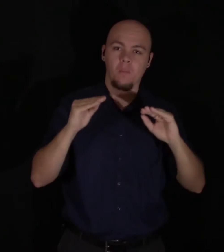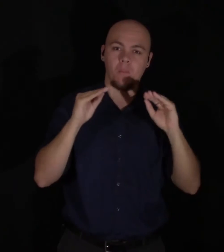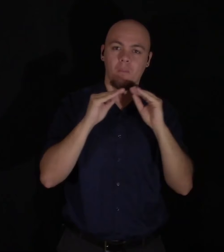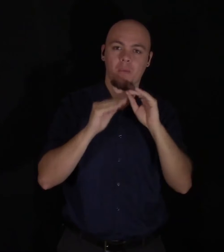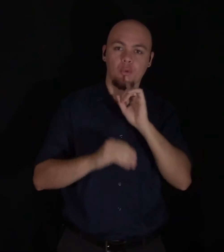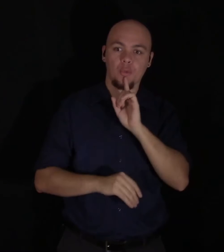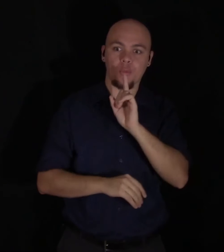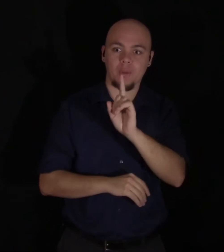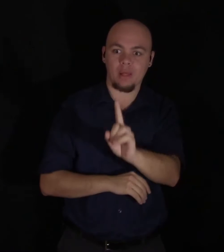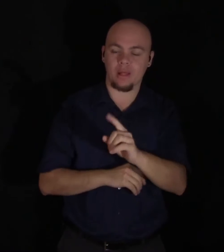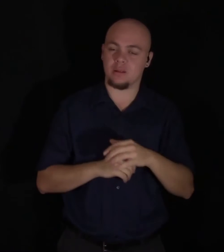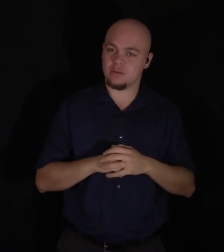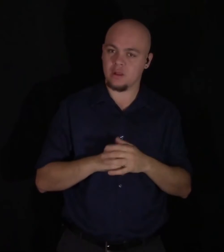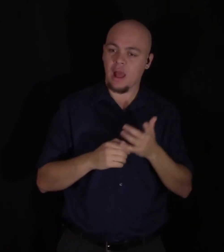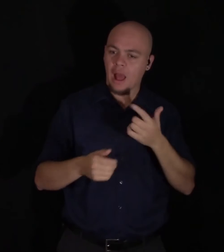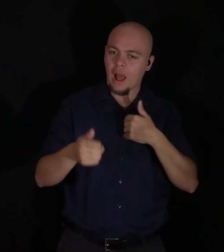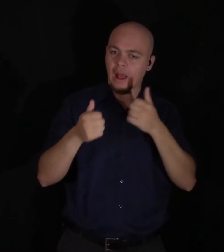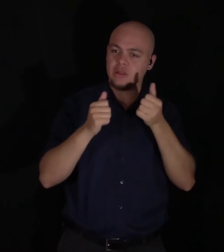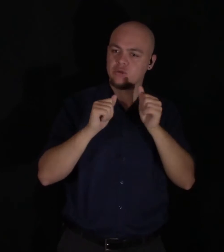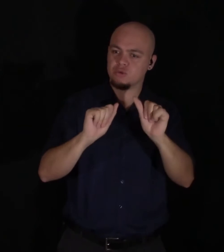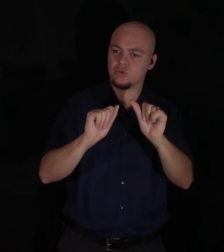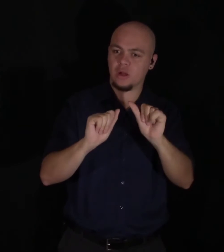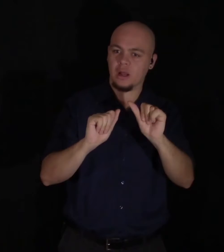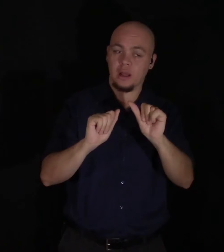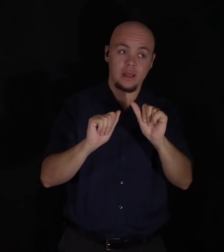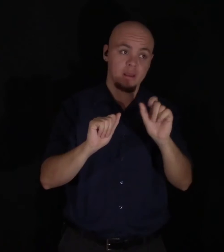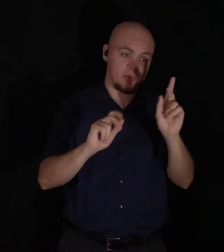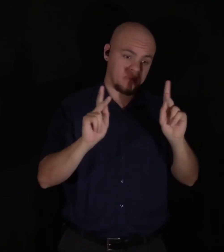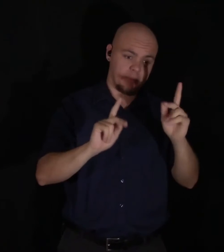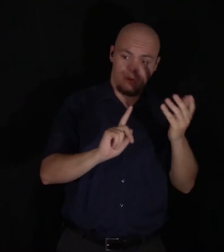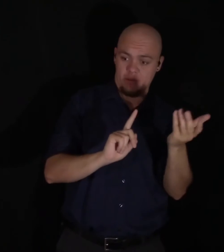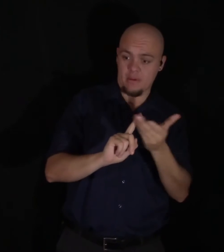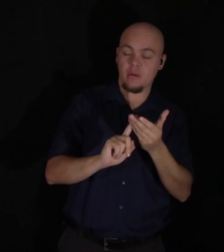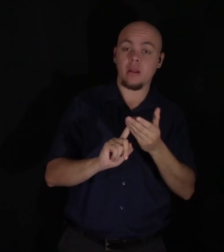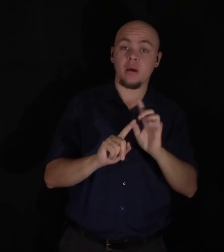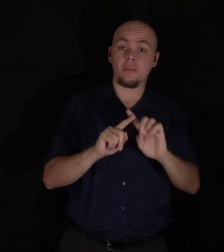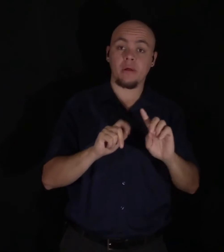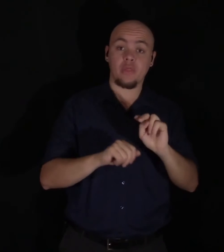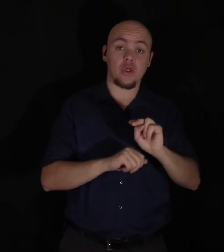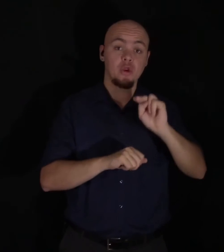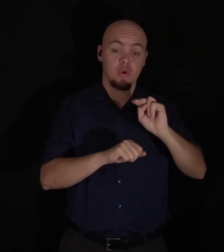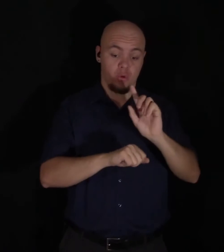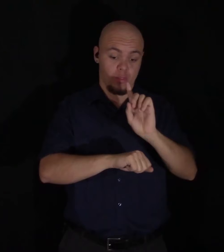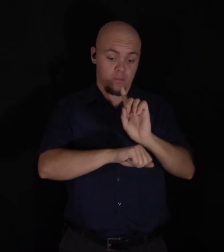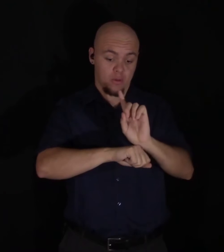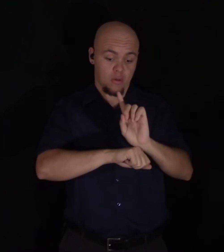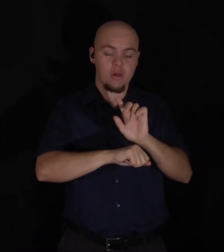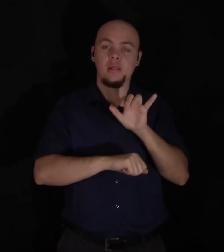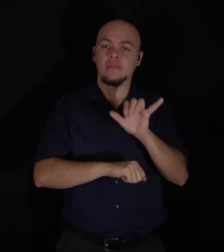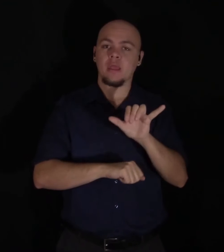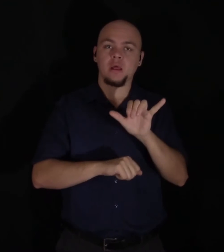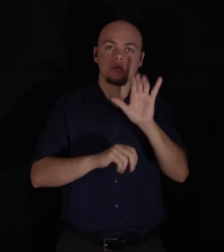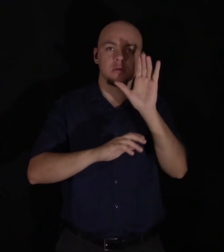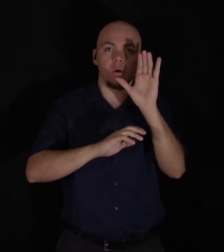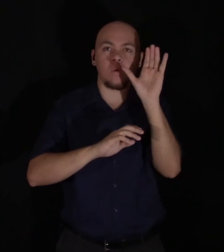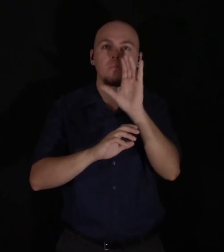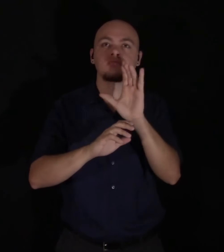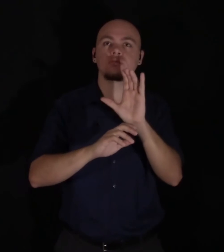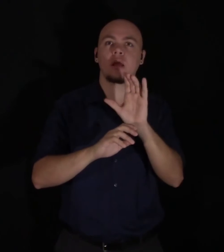try in vain to be persuaded that the pole is the seat of frost and desolation. It ever presents itself to